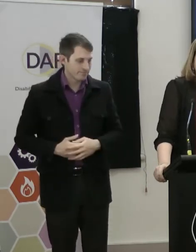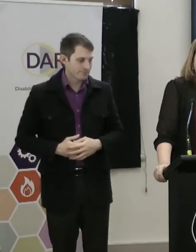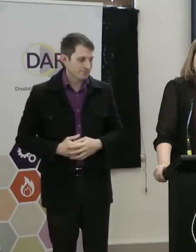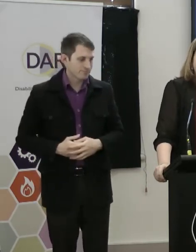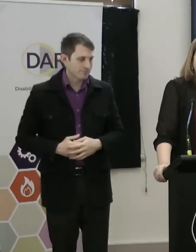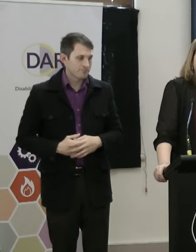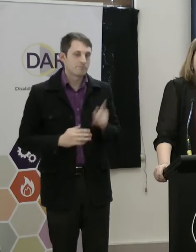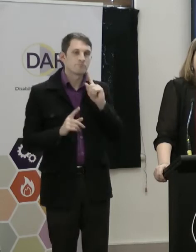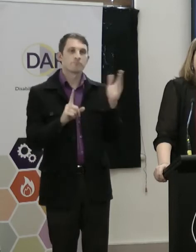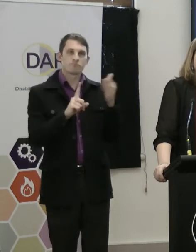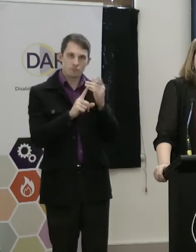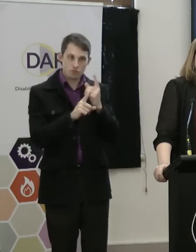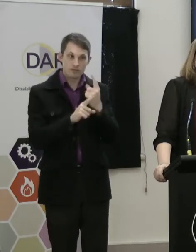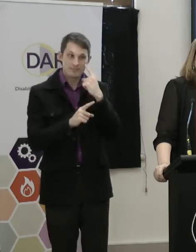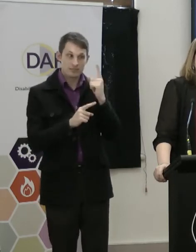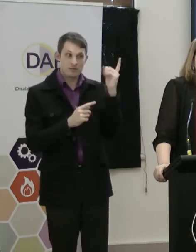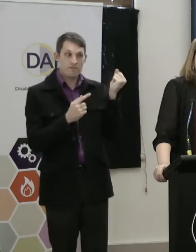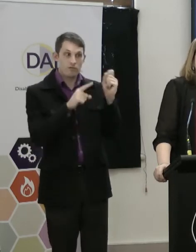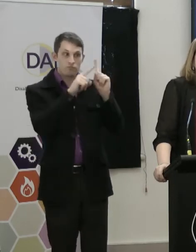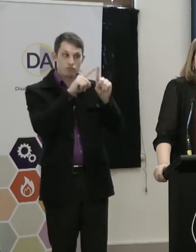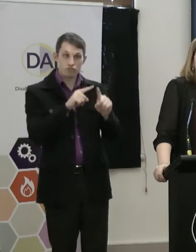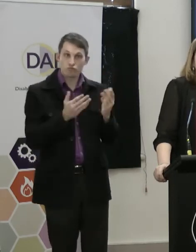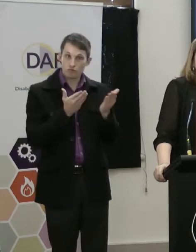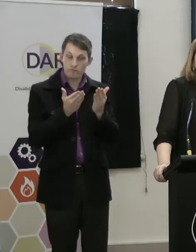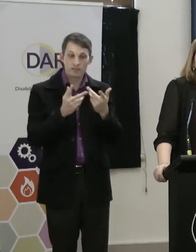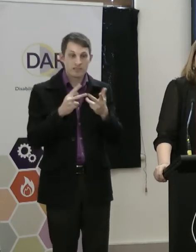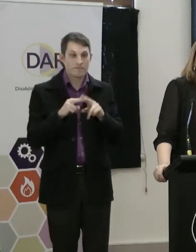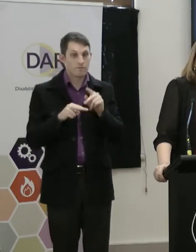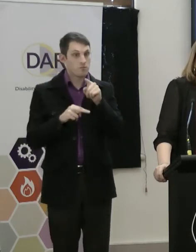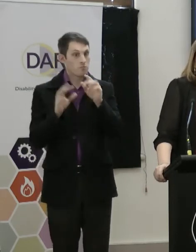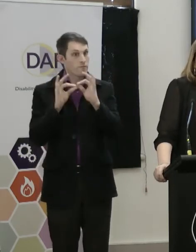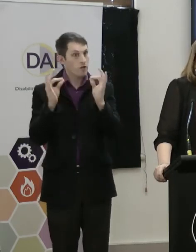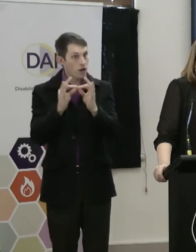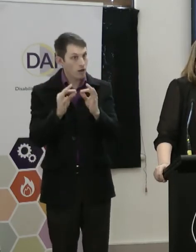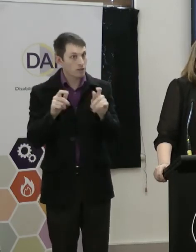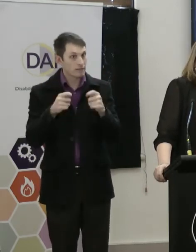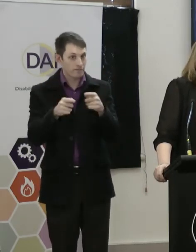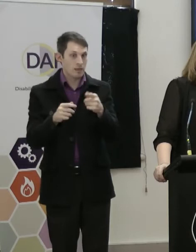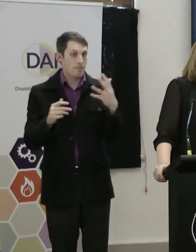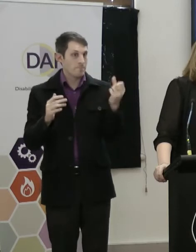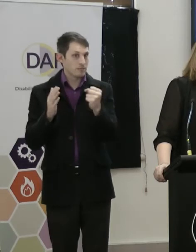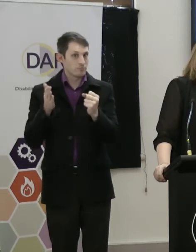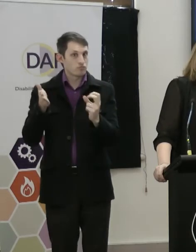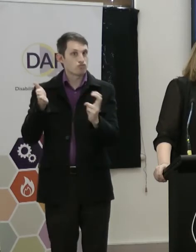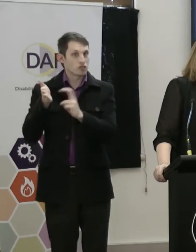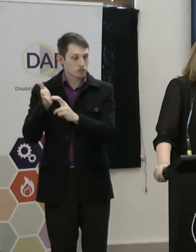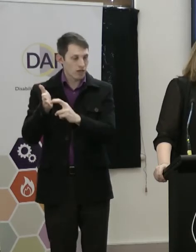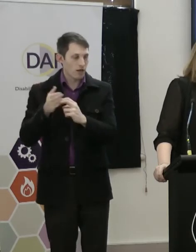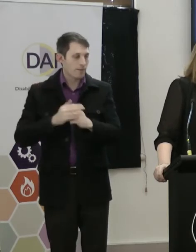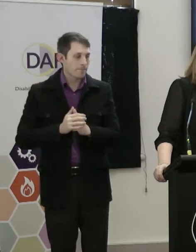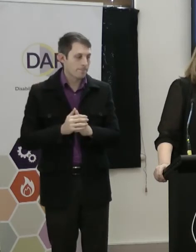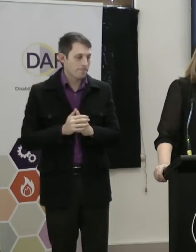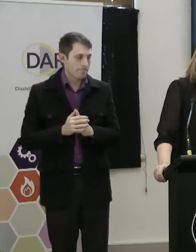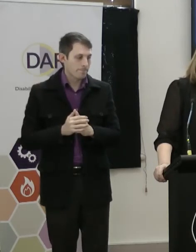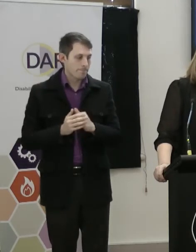So as you can see, there's a range of services that if they are delivered by a provider, the provider must be registered. They cannot choose to